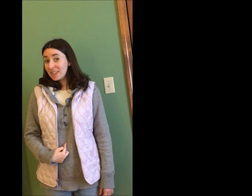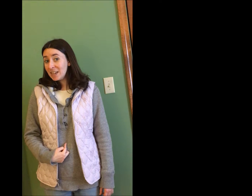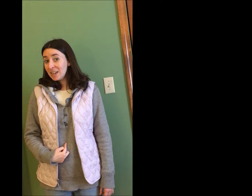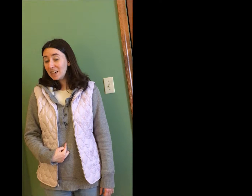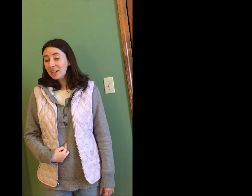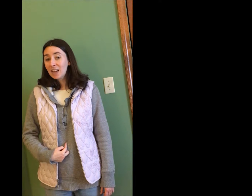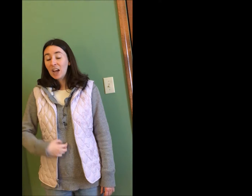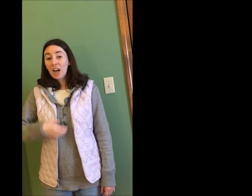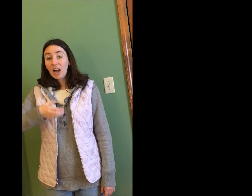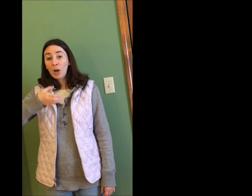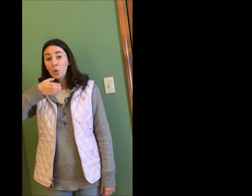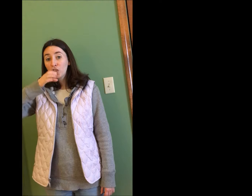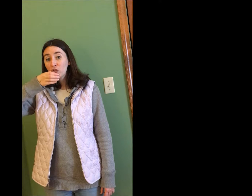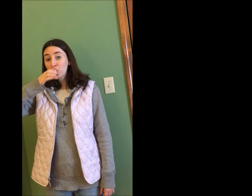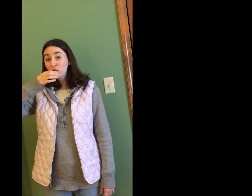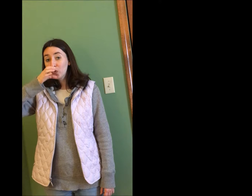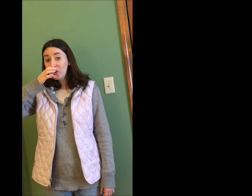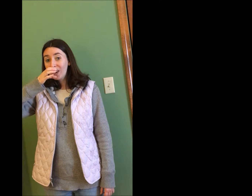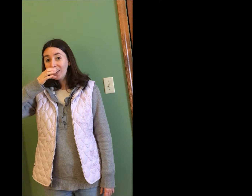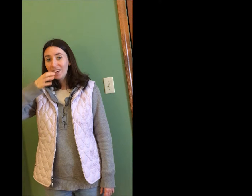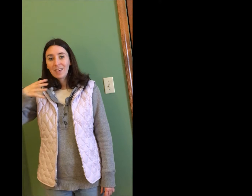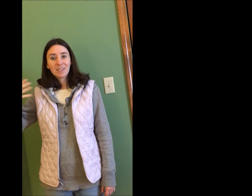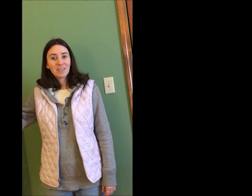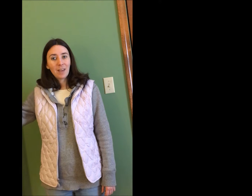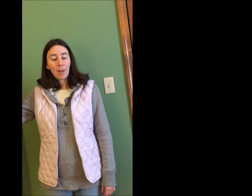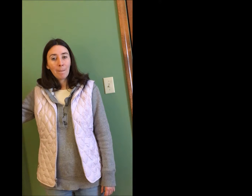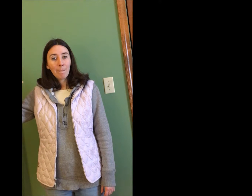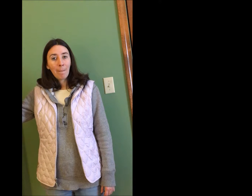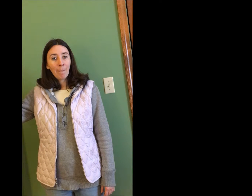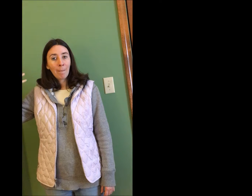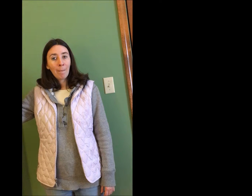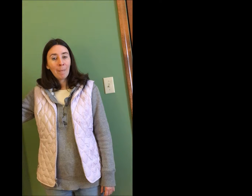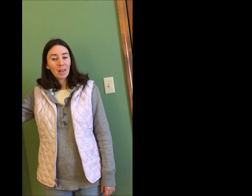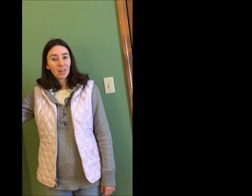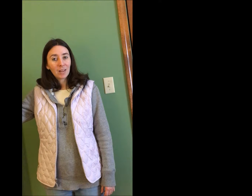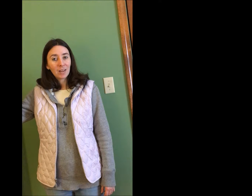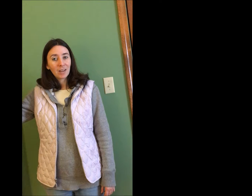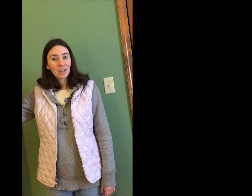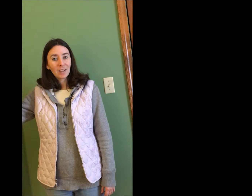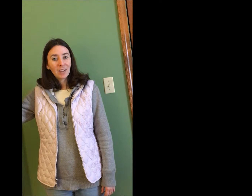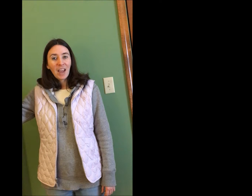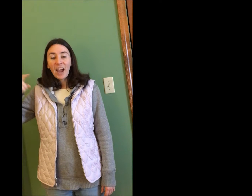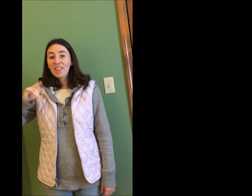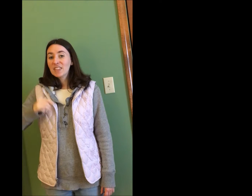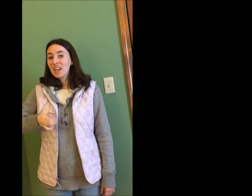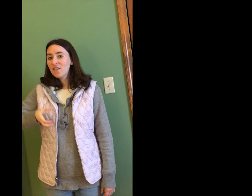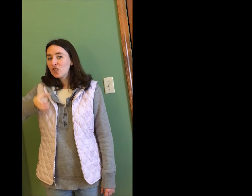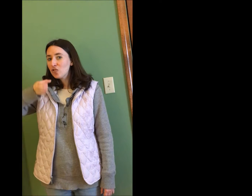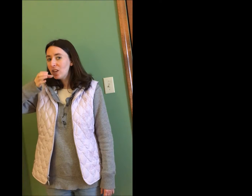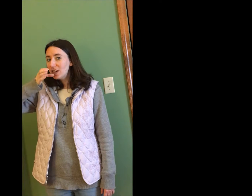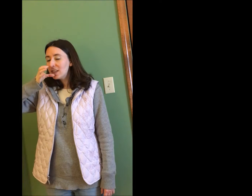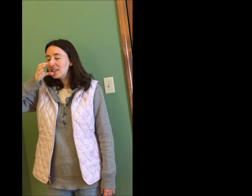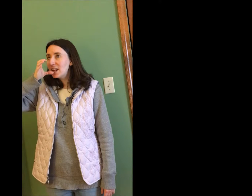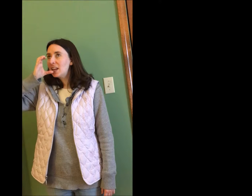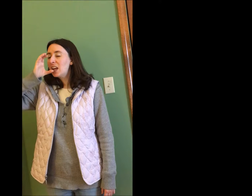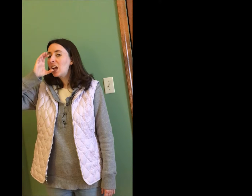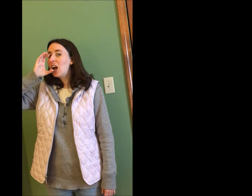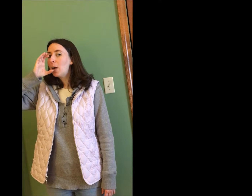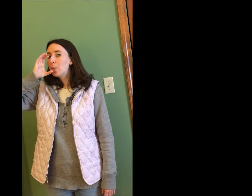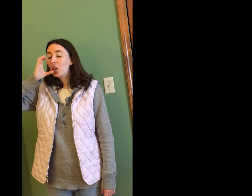thirsty. I want to drink some milk. And the sign for drink is taking a cup like